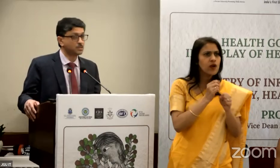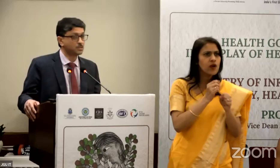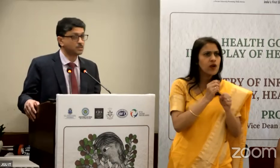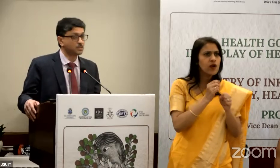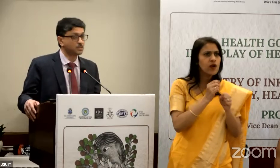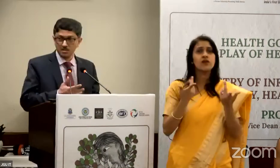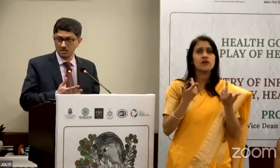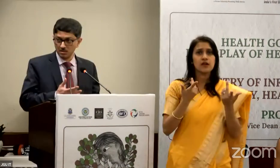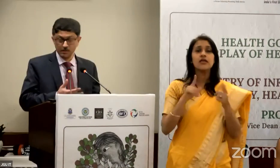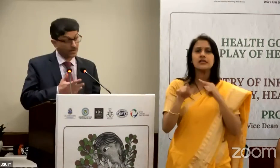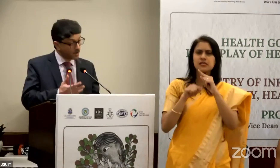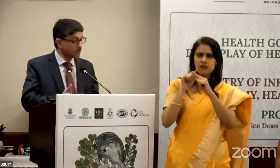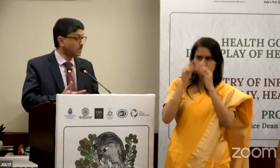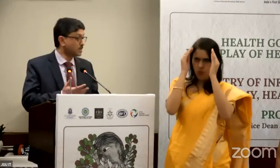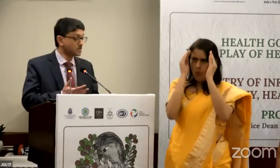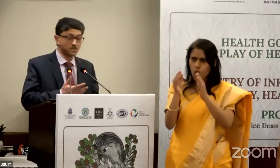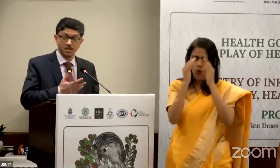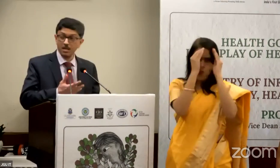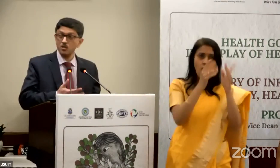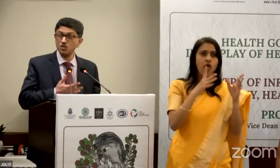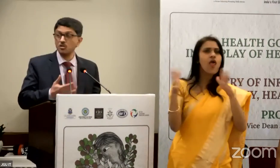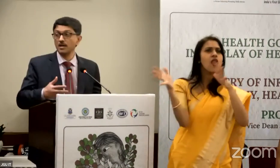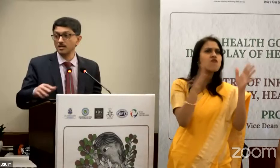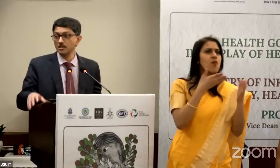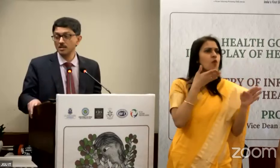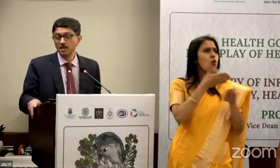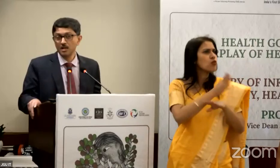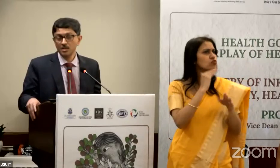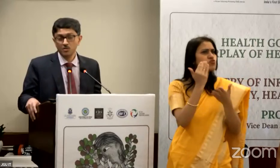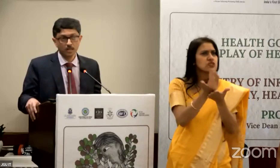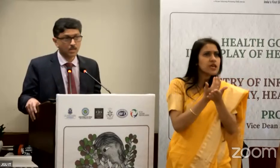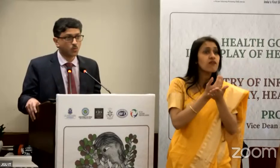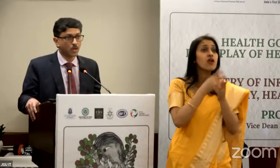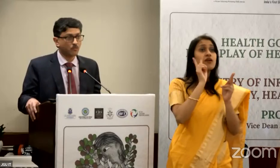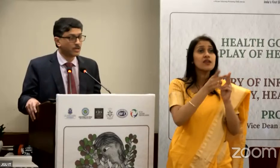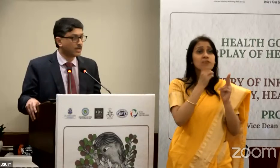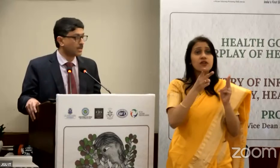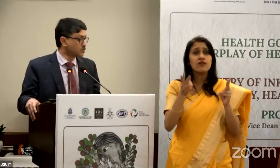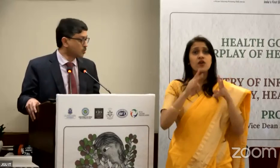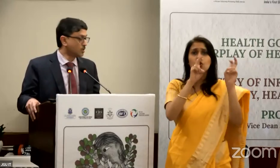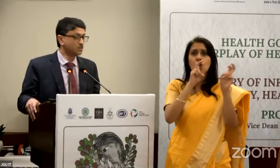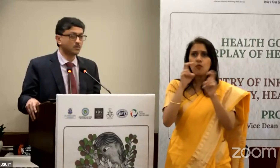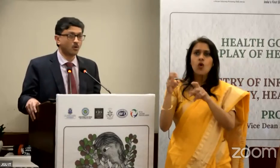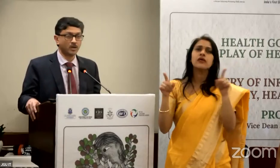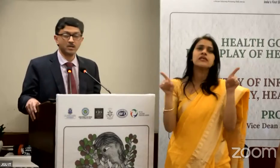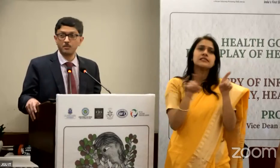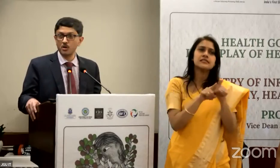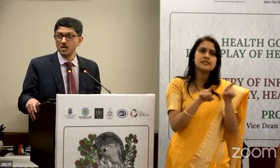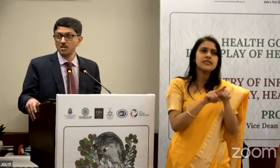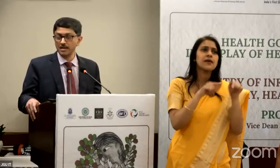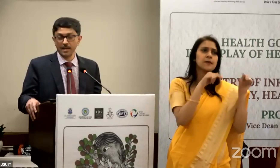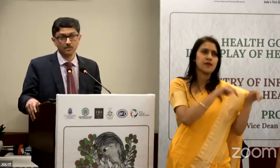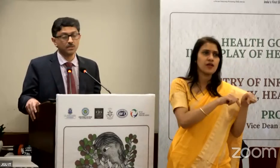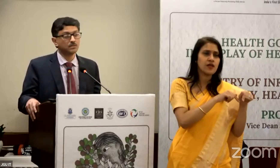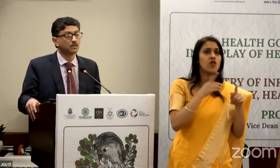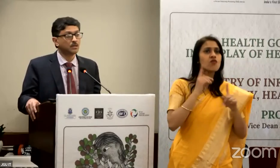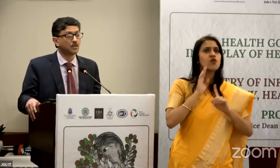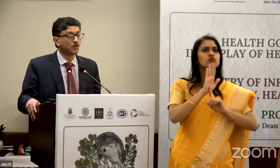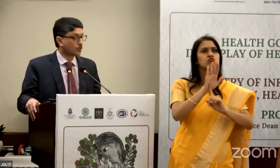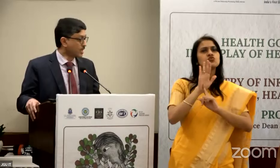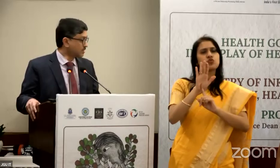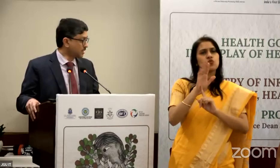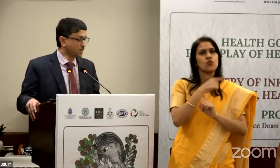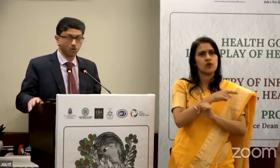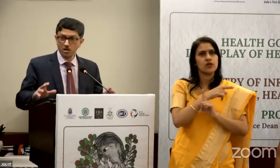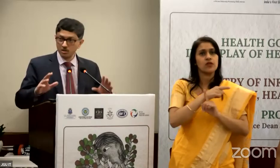these kind of concerns, even environmental concerns, are getting into trade. So that is why we need a scholar of reputation and caliber